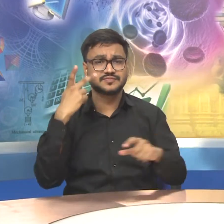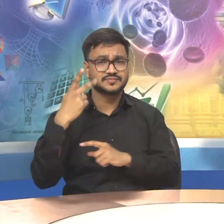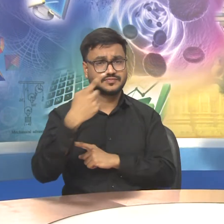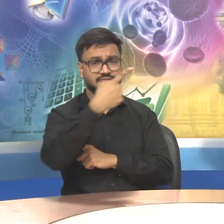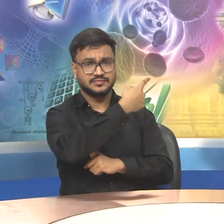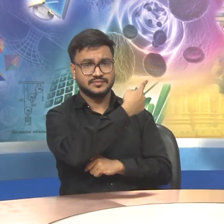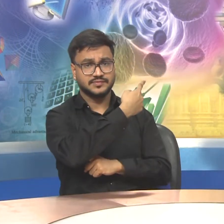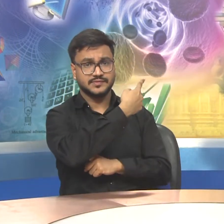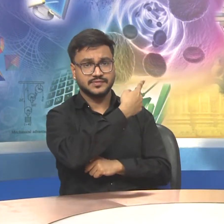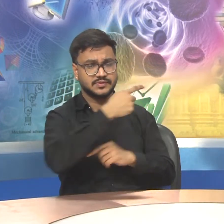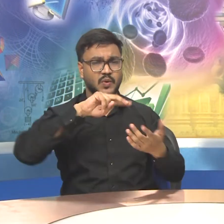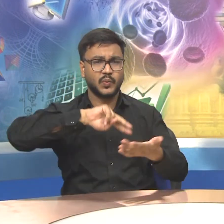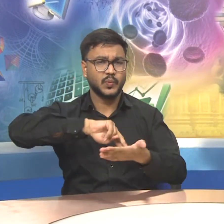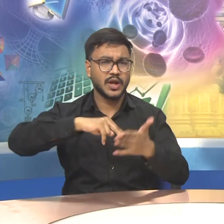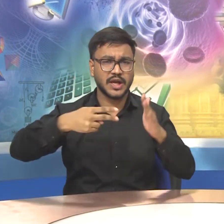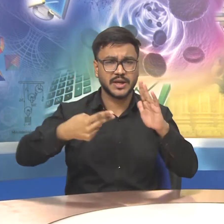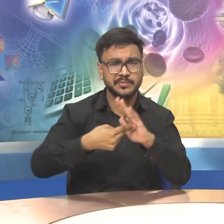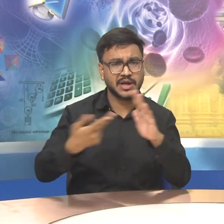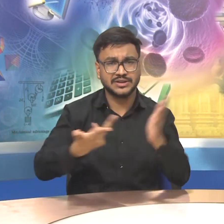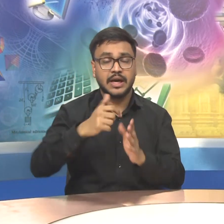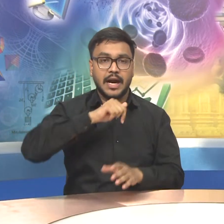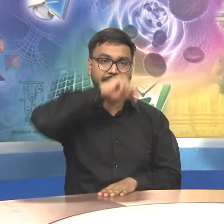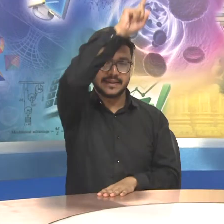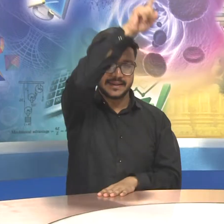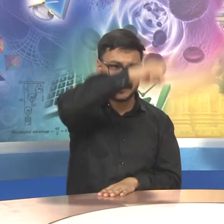First is court. As you can see on the screen,